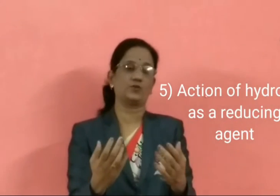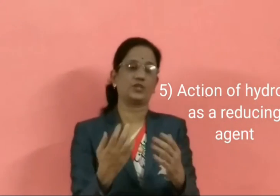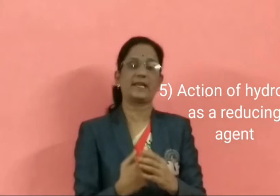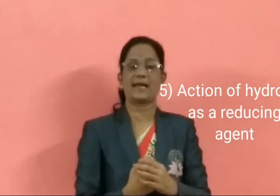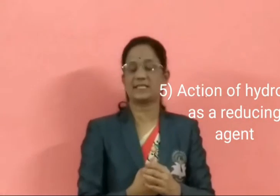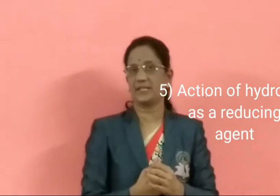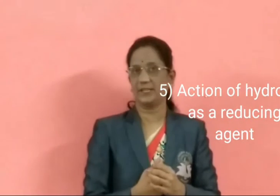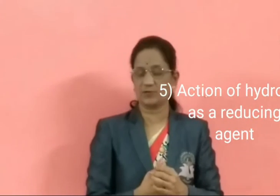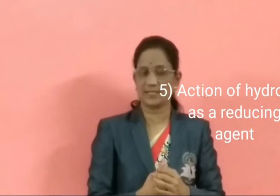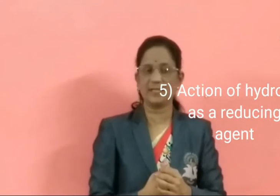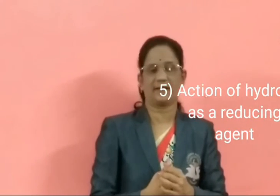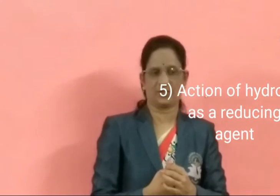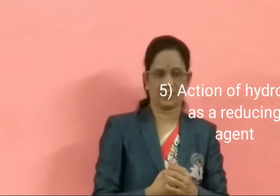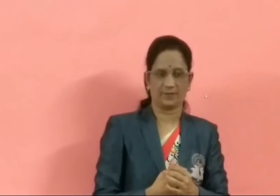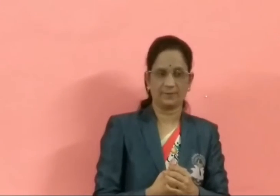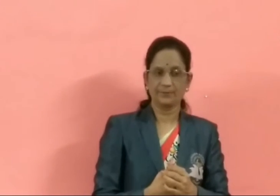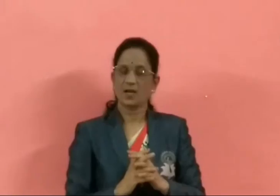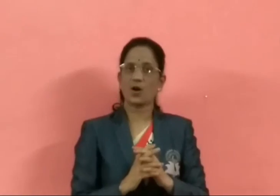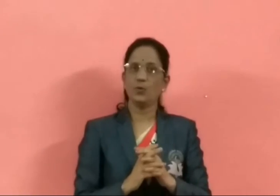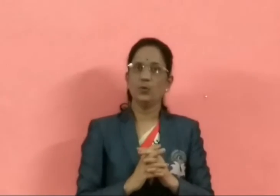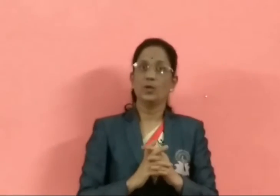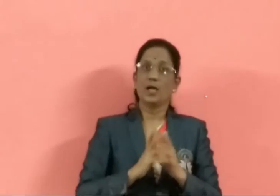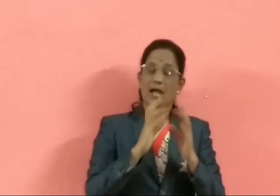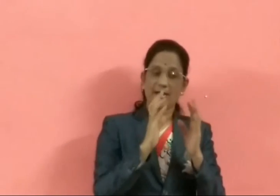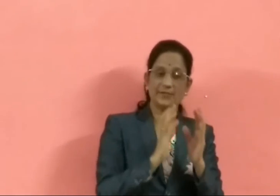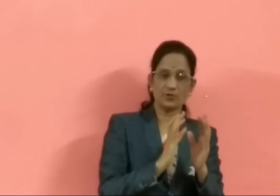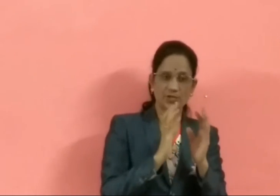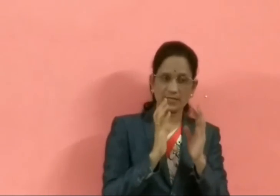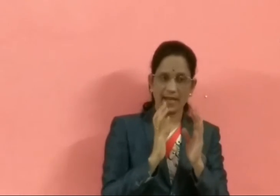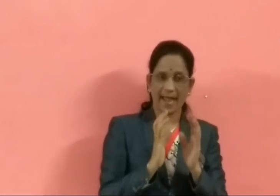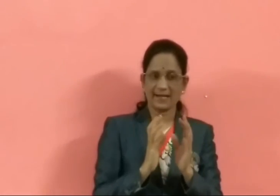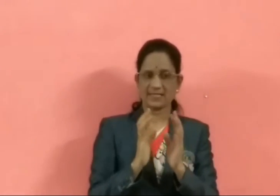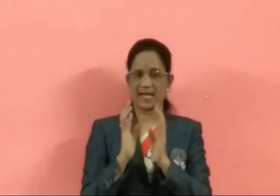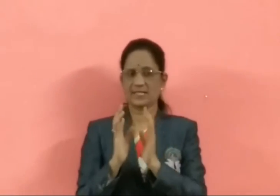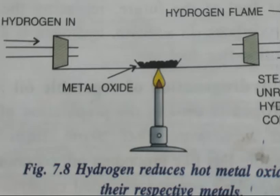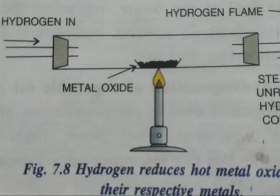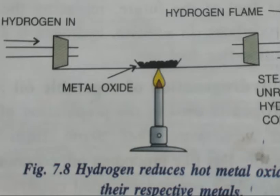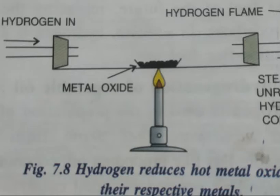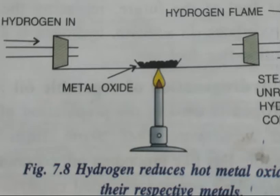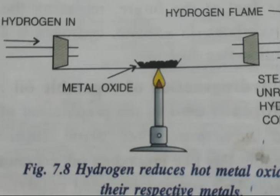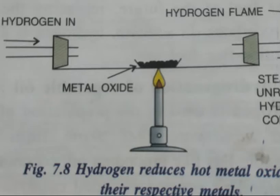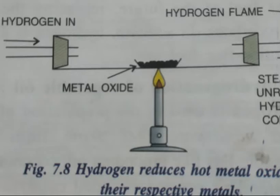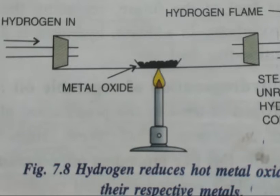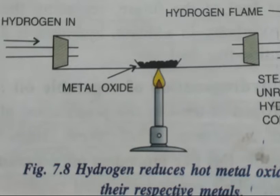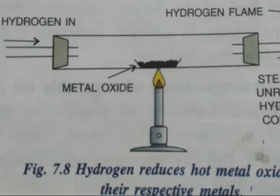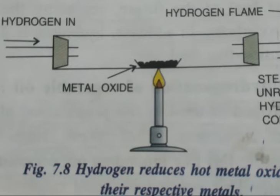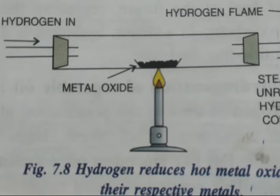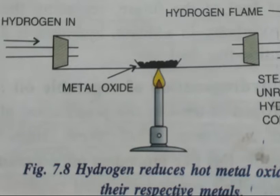hydrogen as a reducing agent. How? Hydrogen acts as a good reducing agent